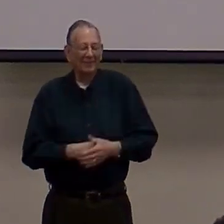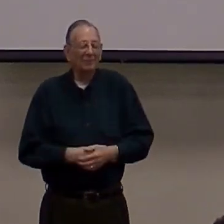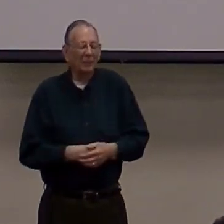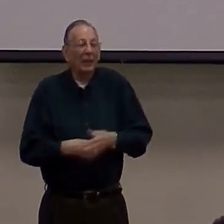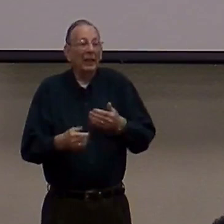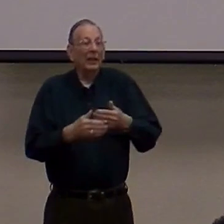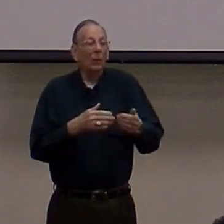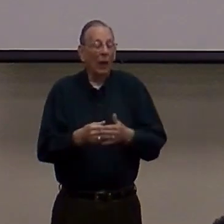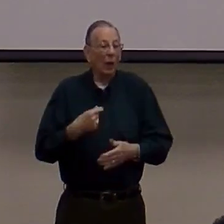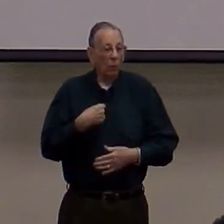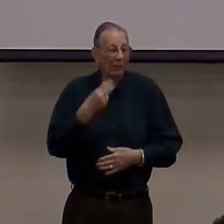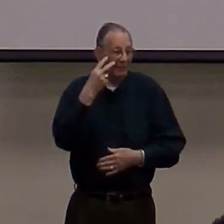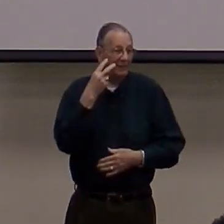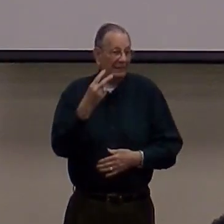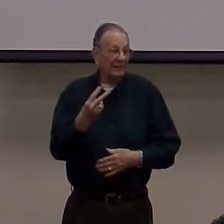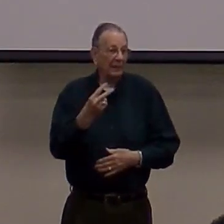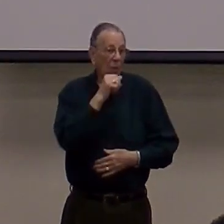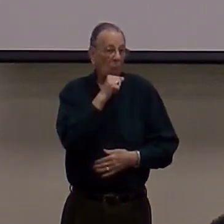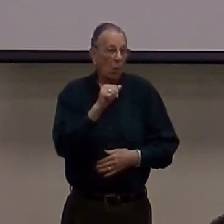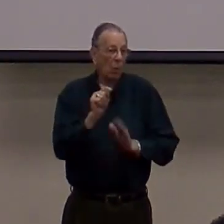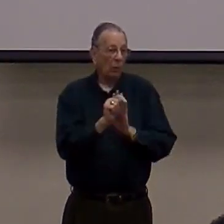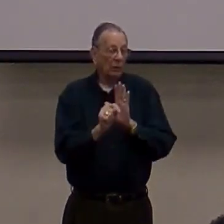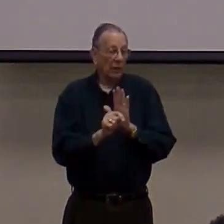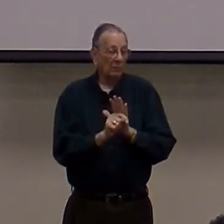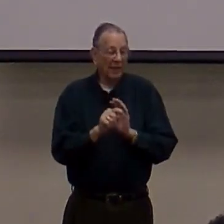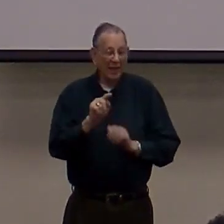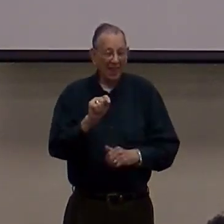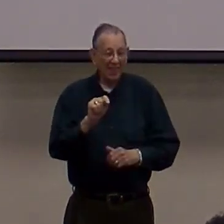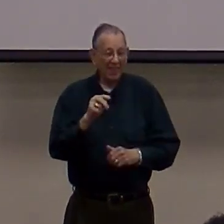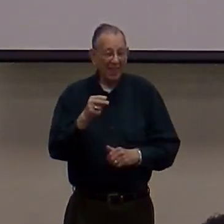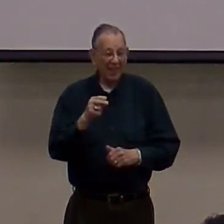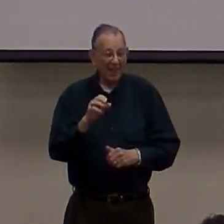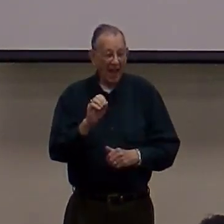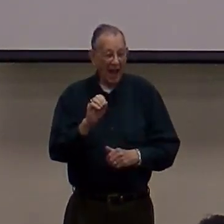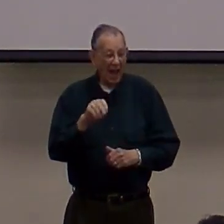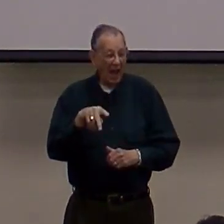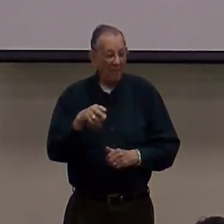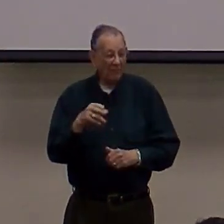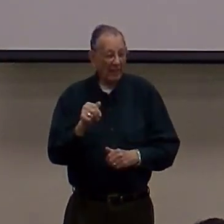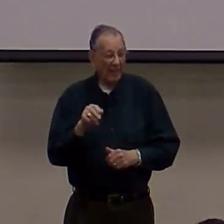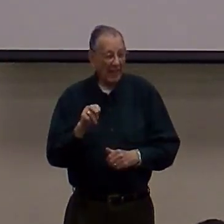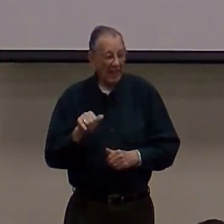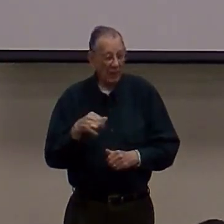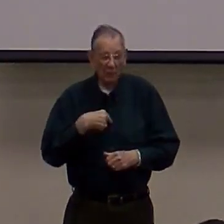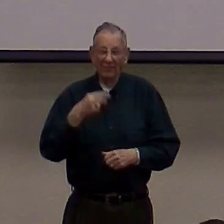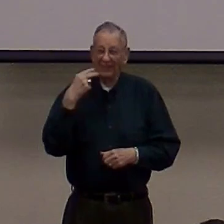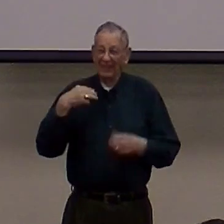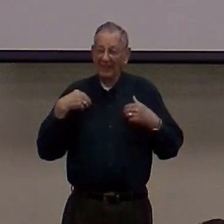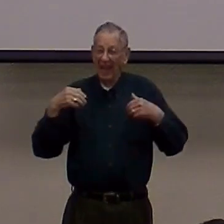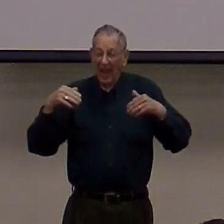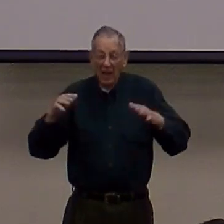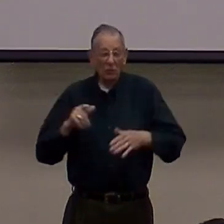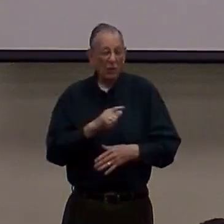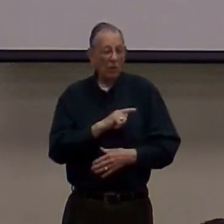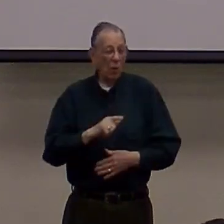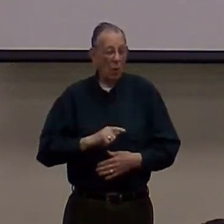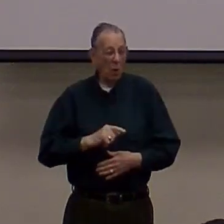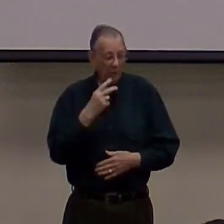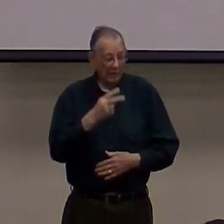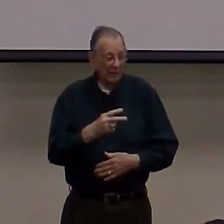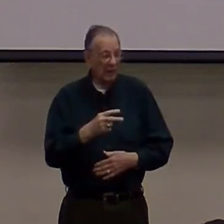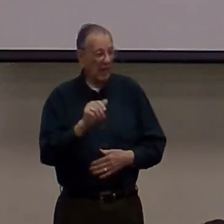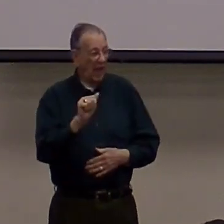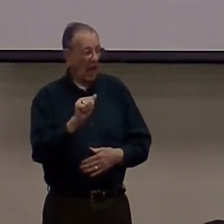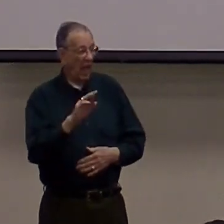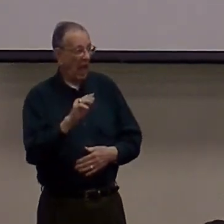We've seen, in the Old Testament, we've seen theophanies, or we've seen the angel of the Lord, or we've seen